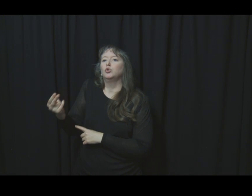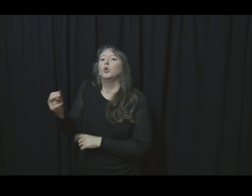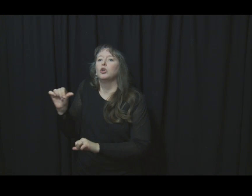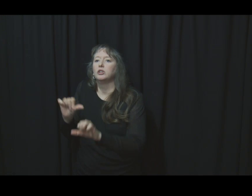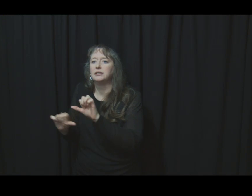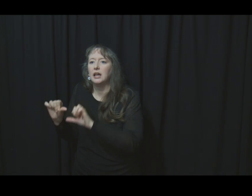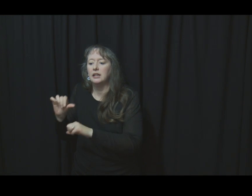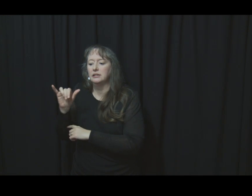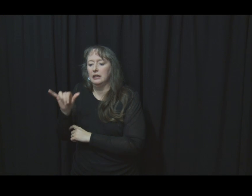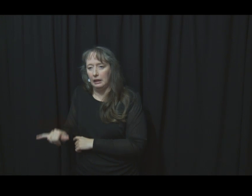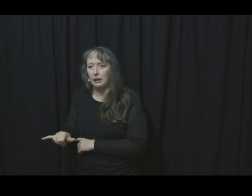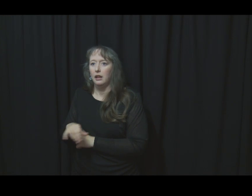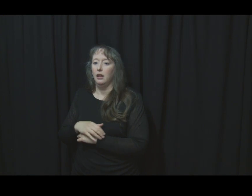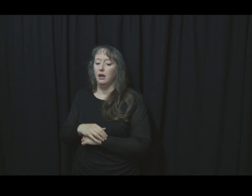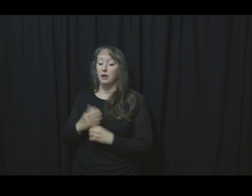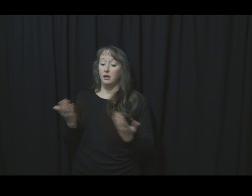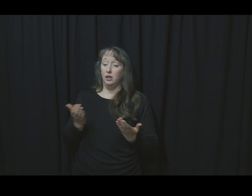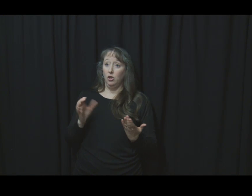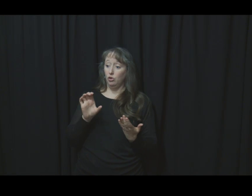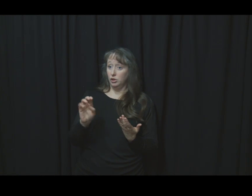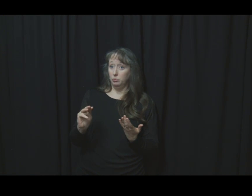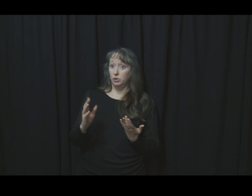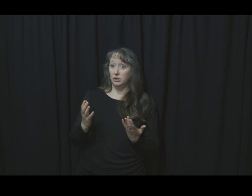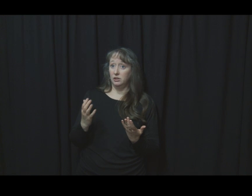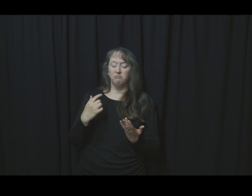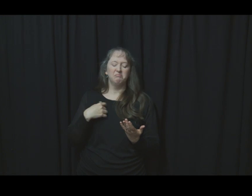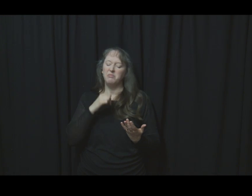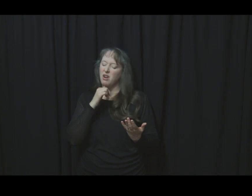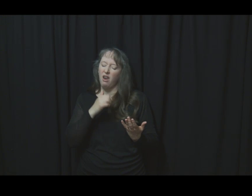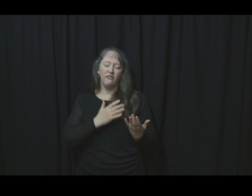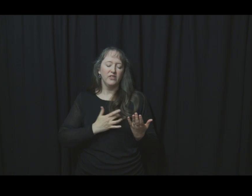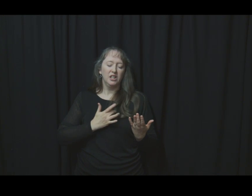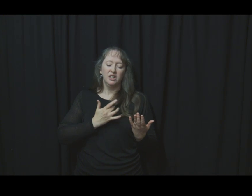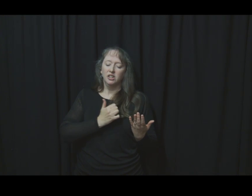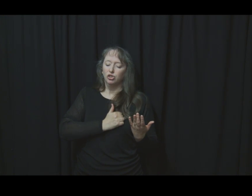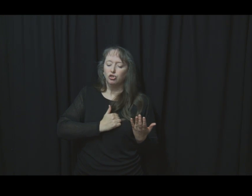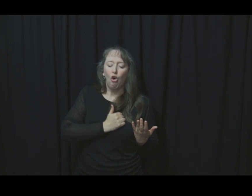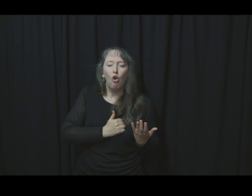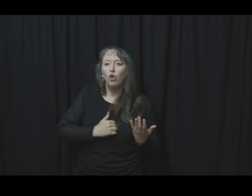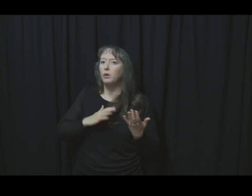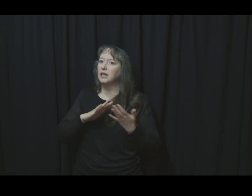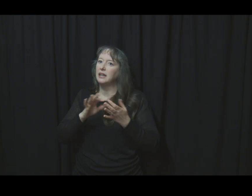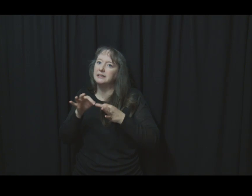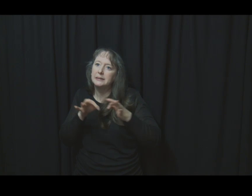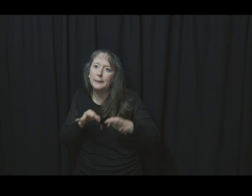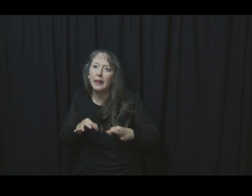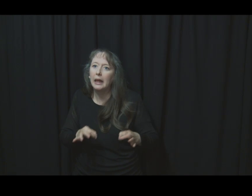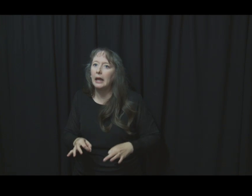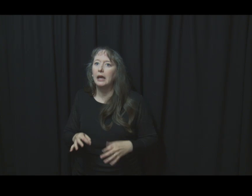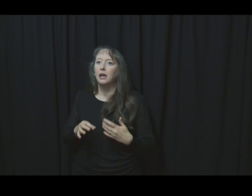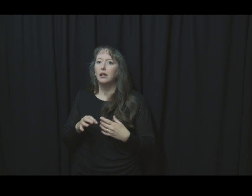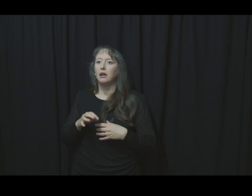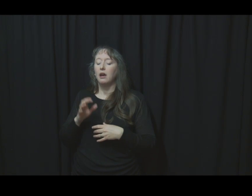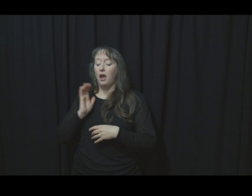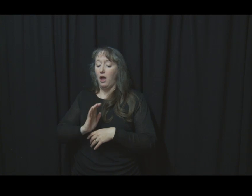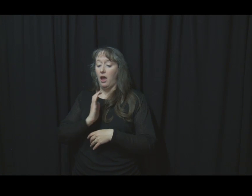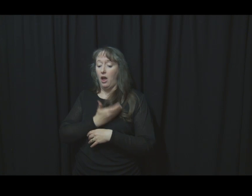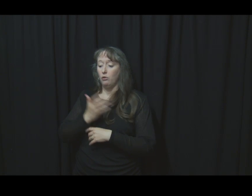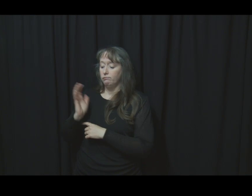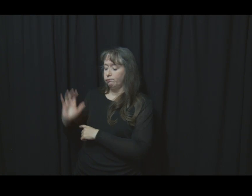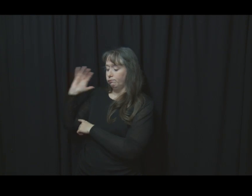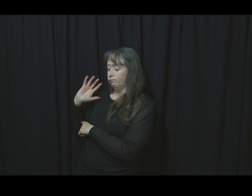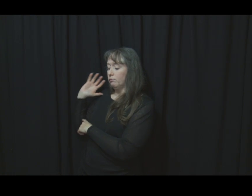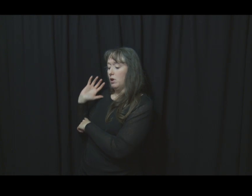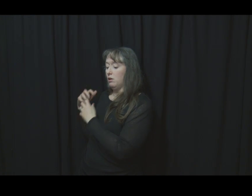Creation Museum, we make no apology about the fact that our origins or historical science actually is based upon the biblical account